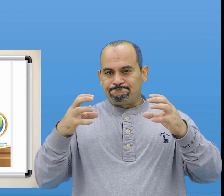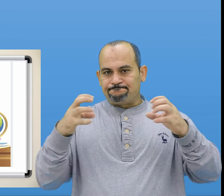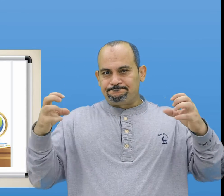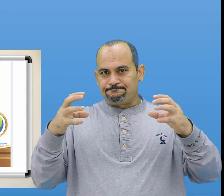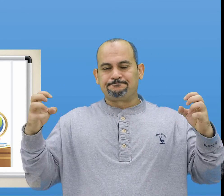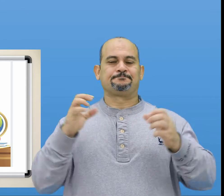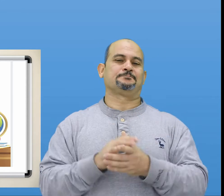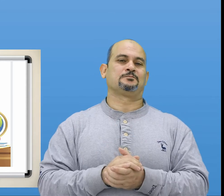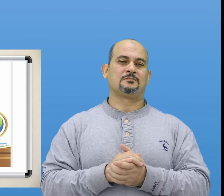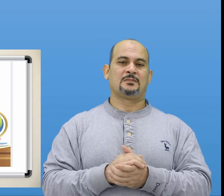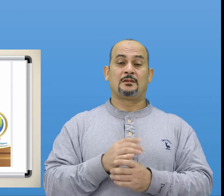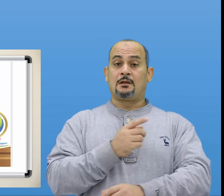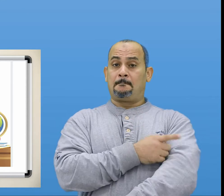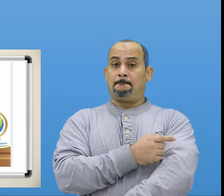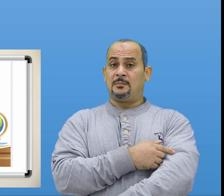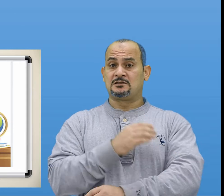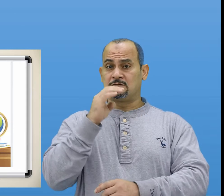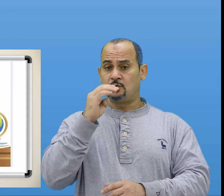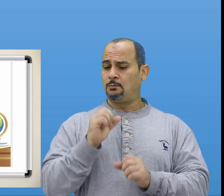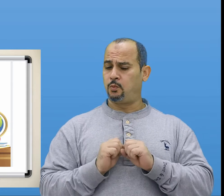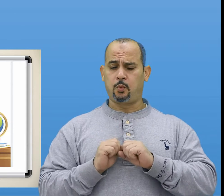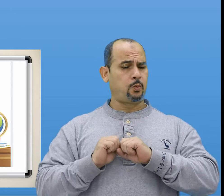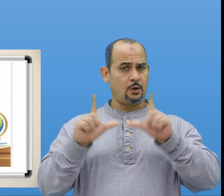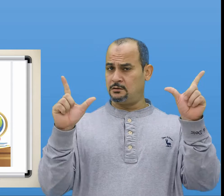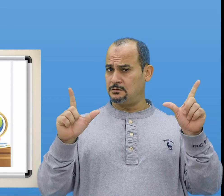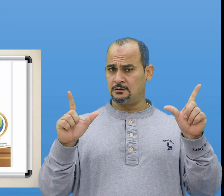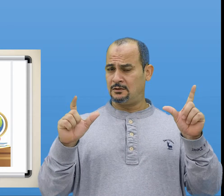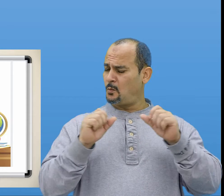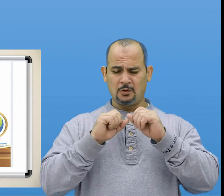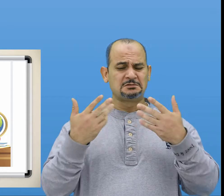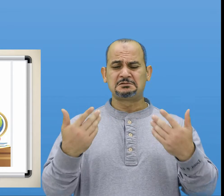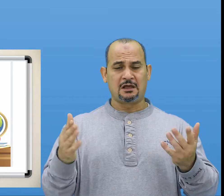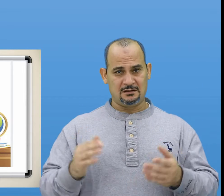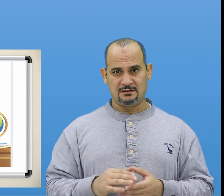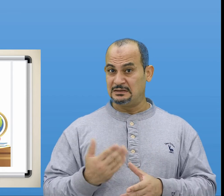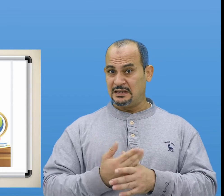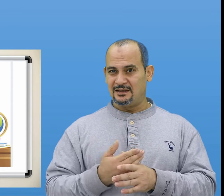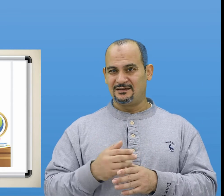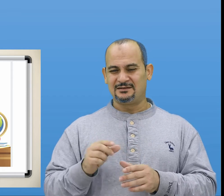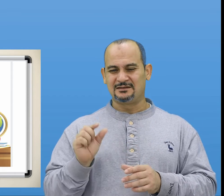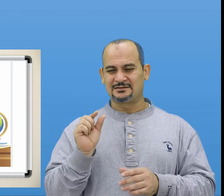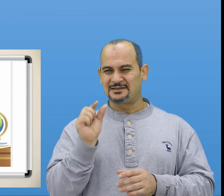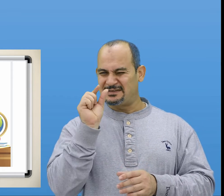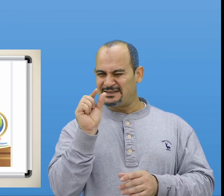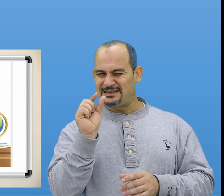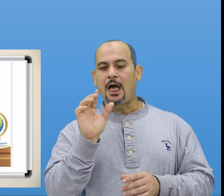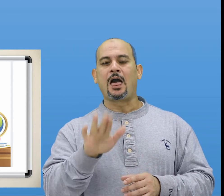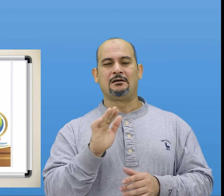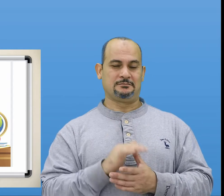dining table, family members gathered together. I just mentioned the word. I just said it.